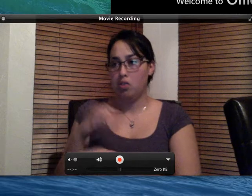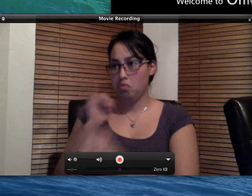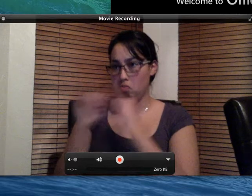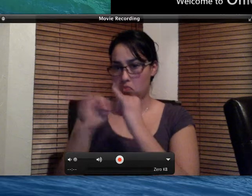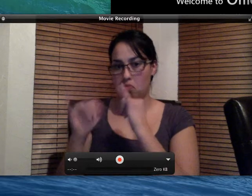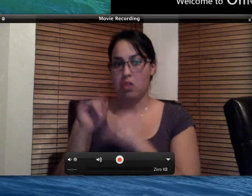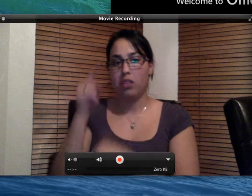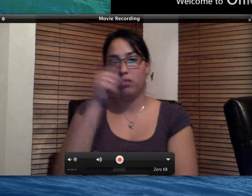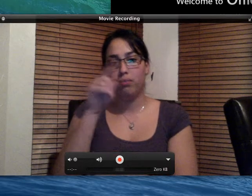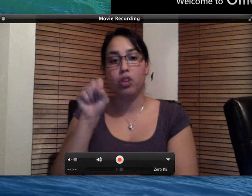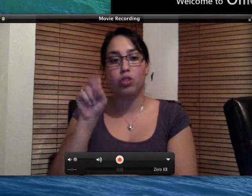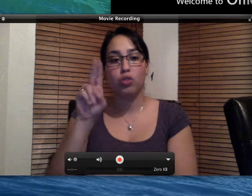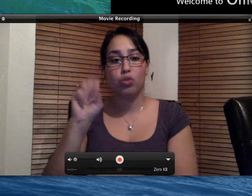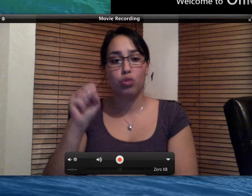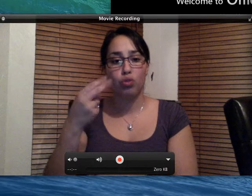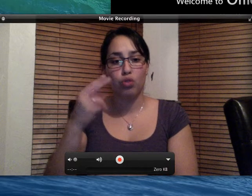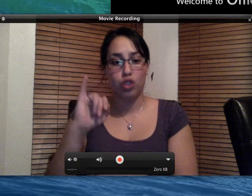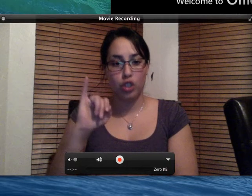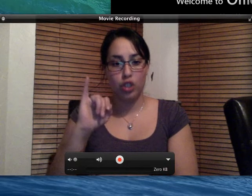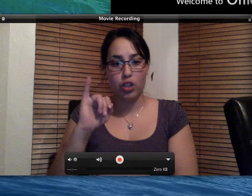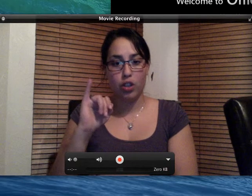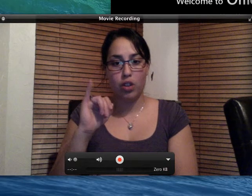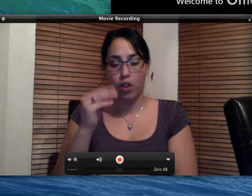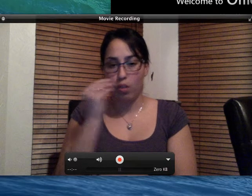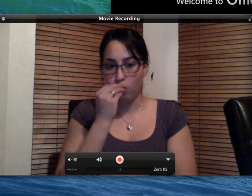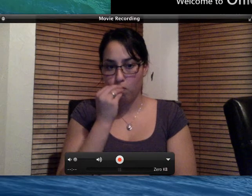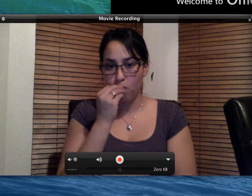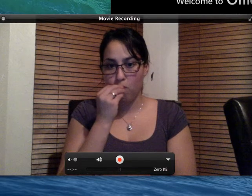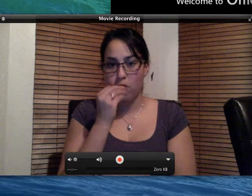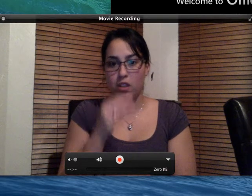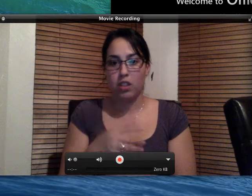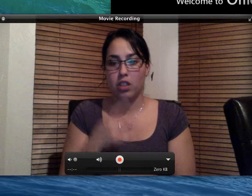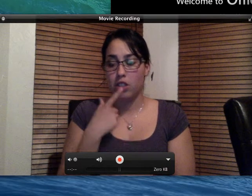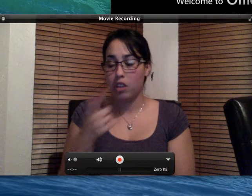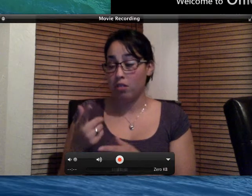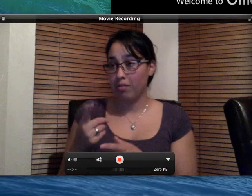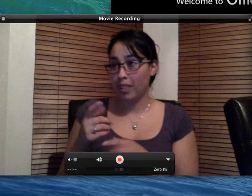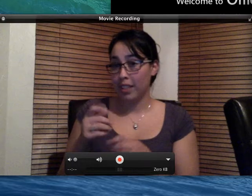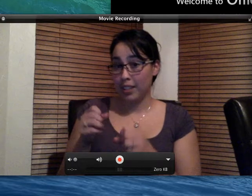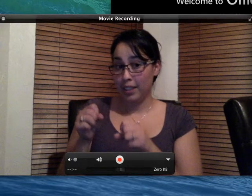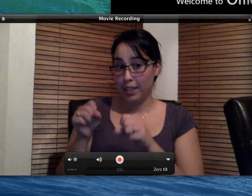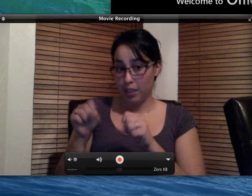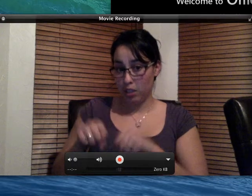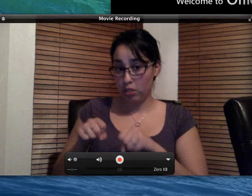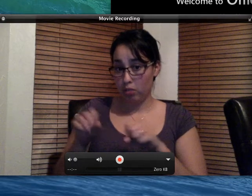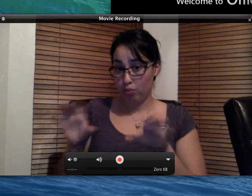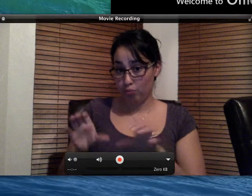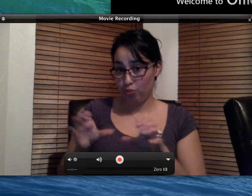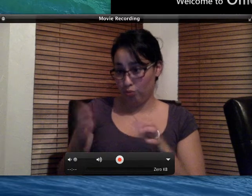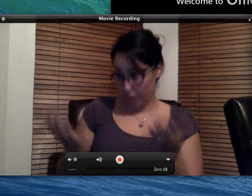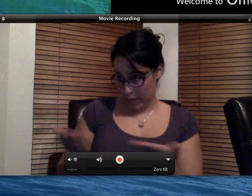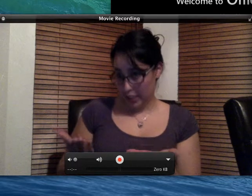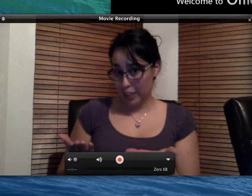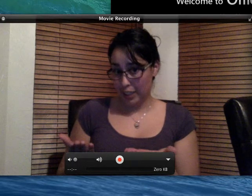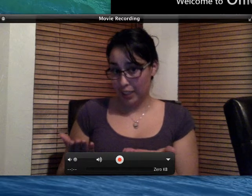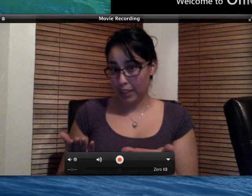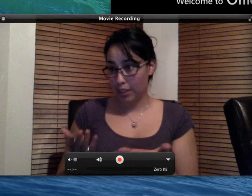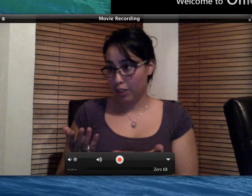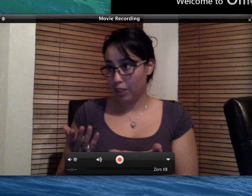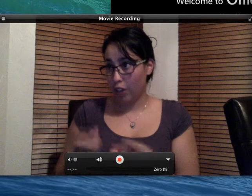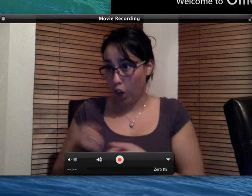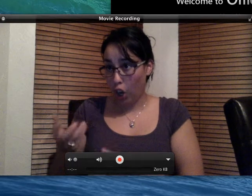restaurant. And I said, so could you do it right here? And she said, yeah, but I'd rather finish my meal if you don't